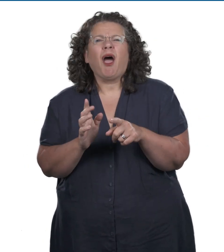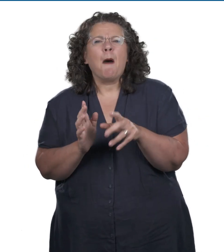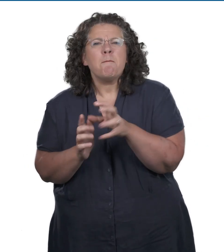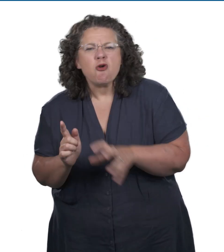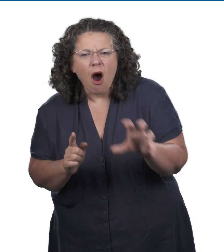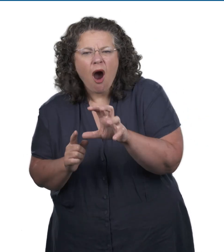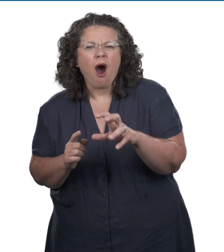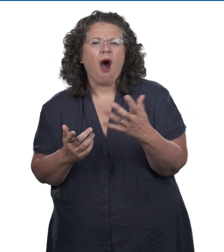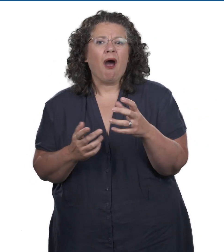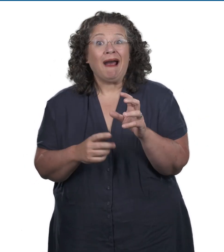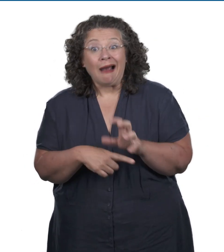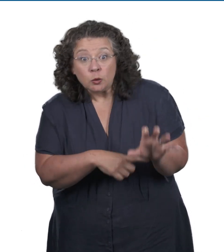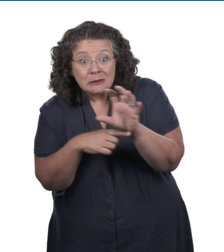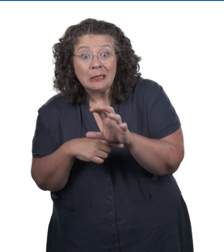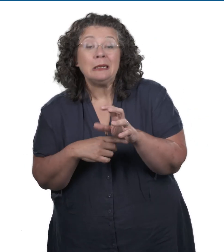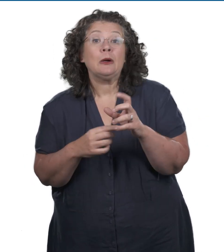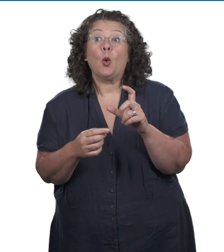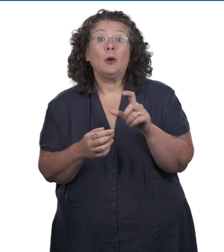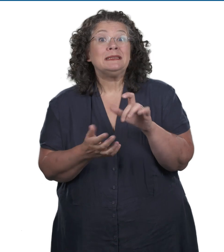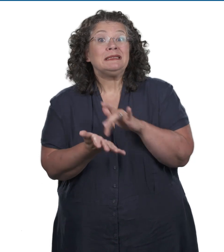borough, county or city council,